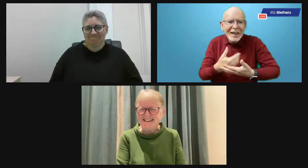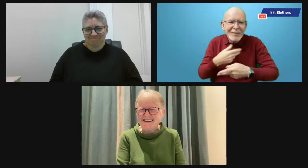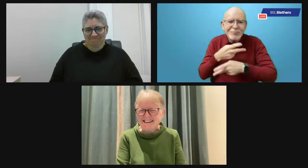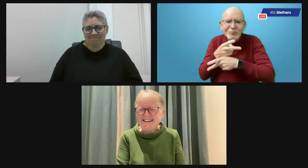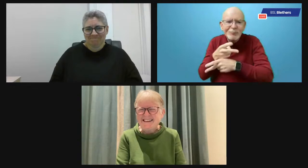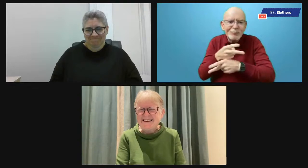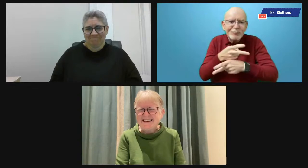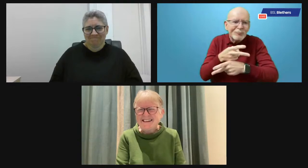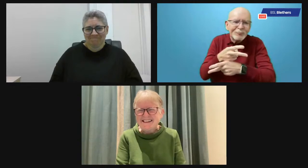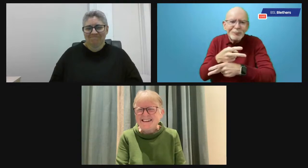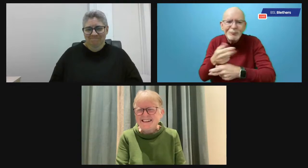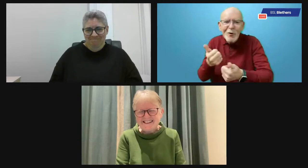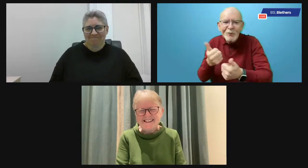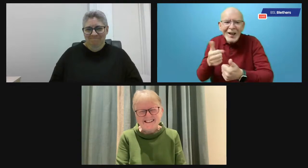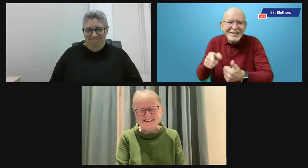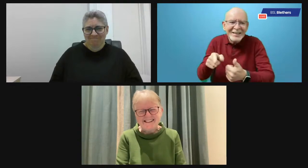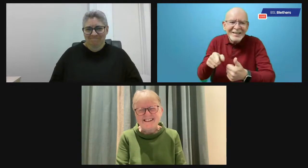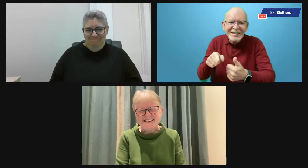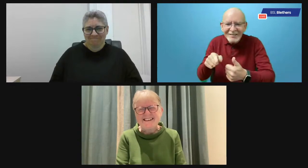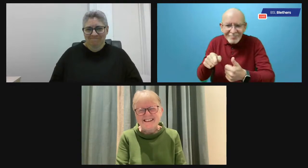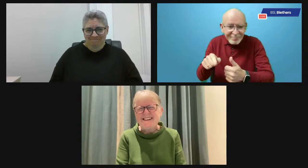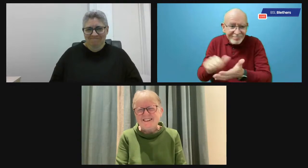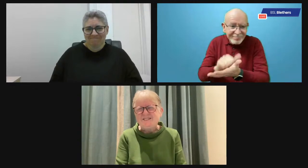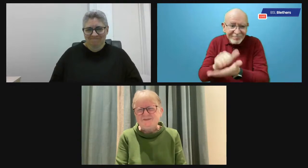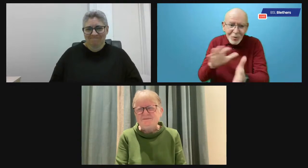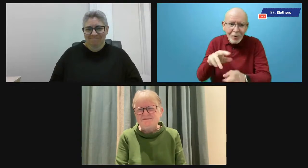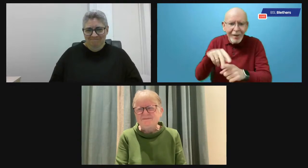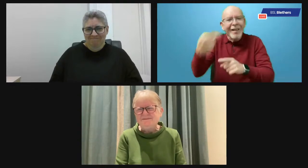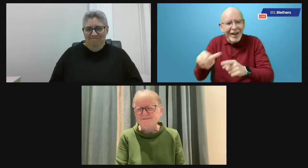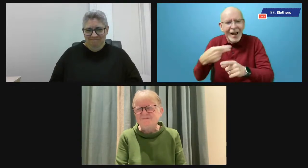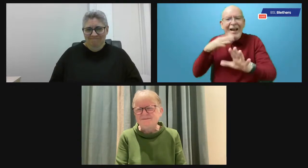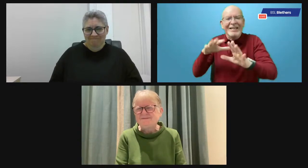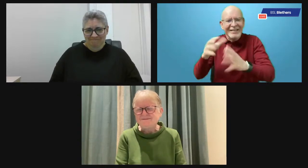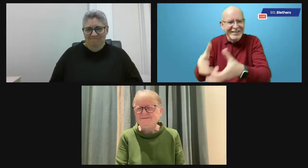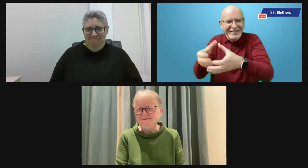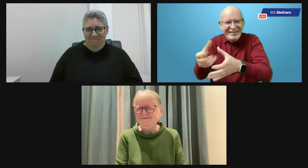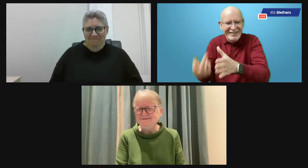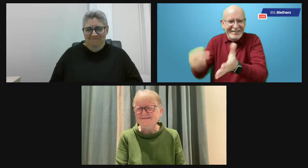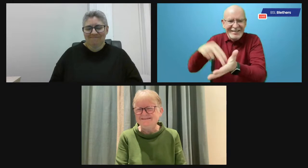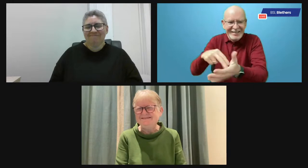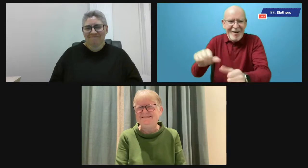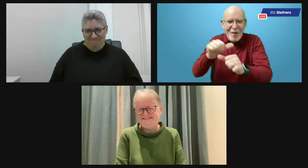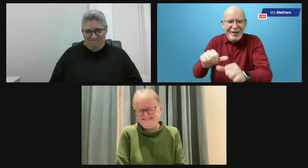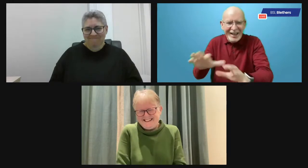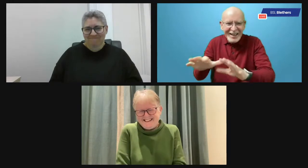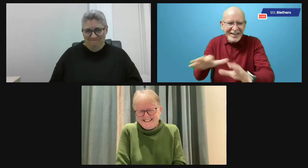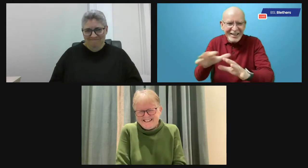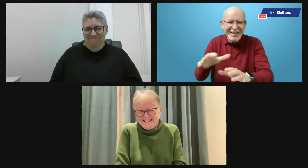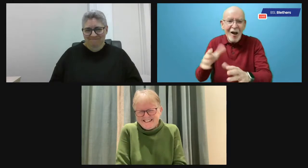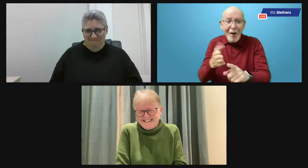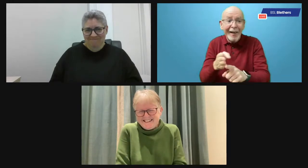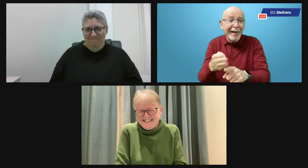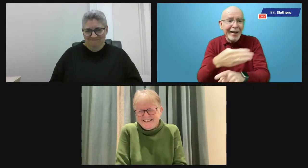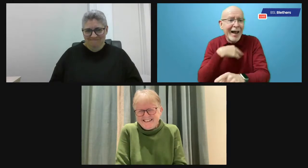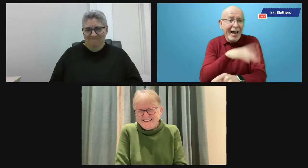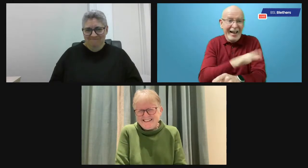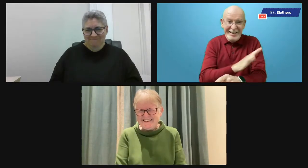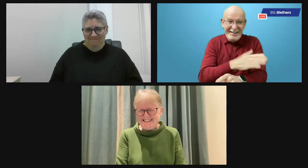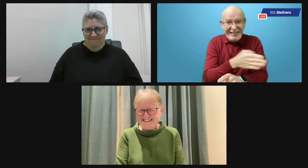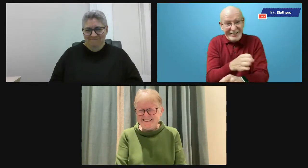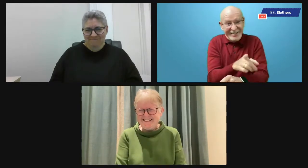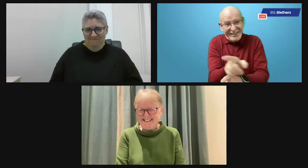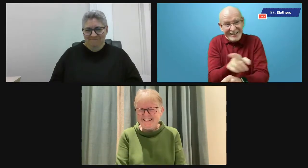yet, and I thought maybe we I'll. thought we were going to get you next time. Yep. Yep. And then they got me, and that was